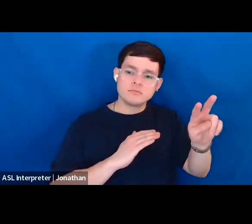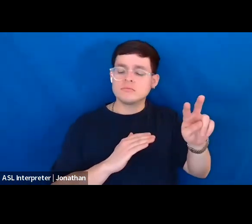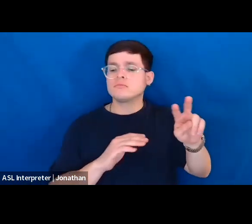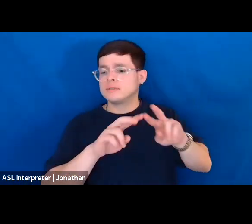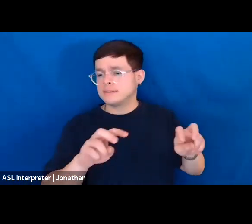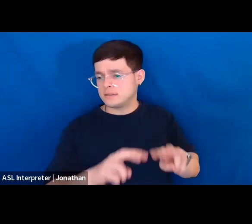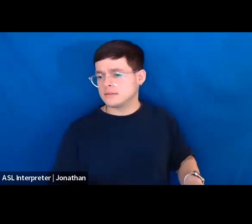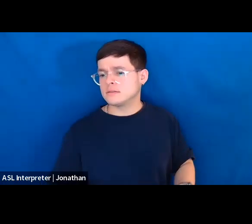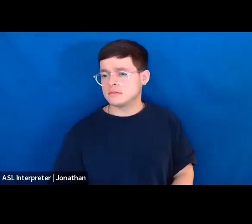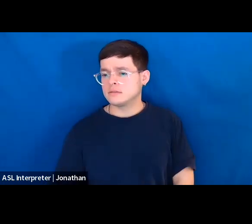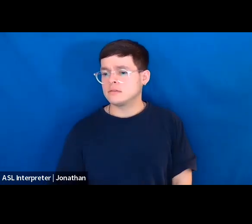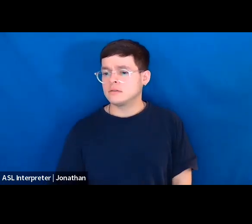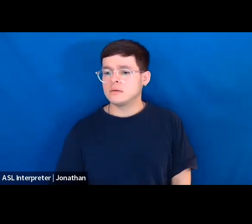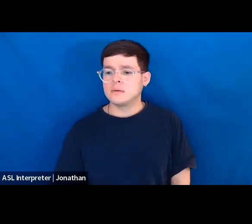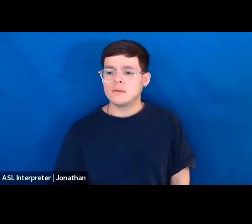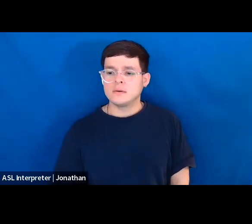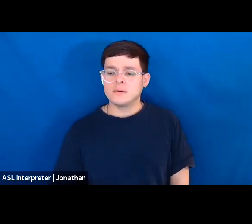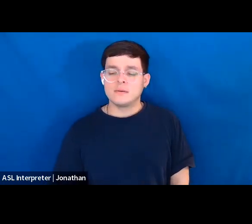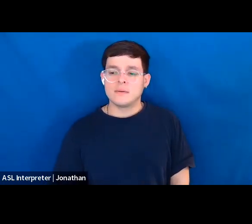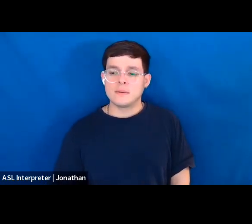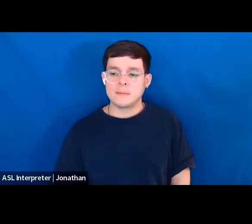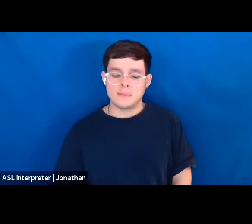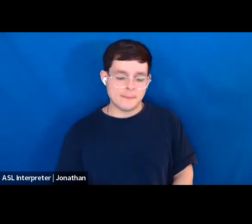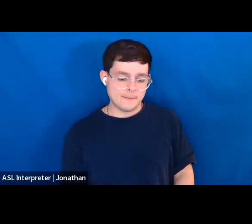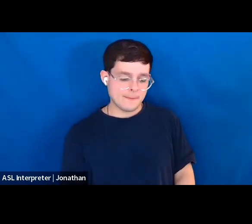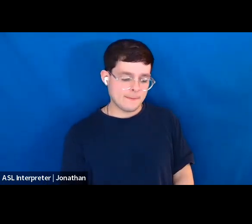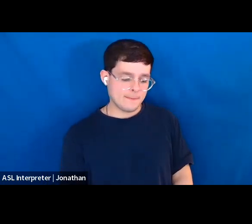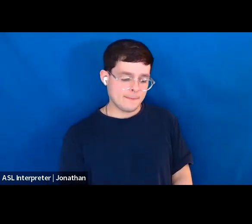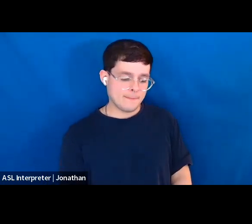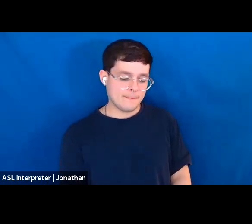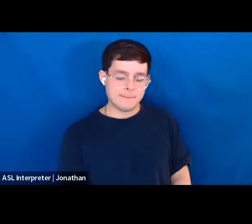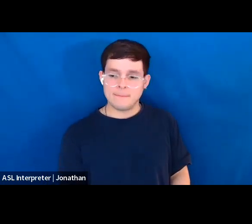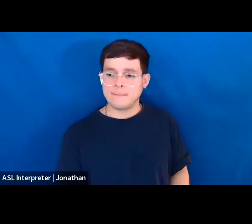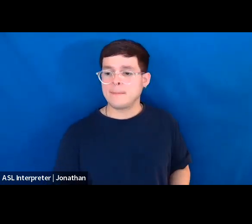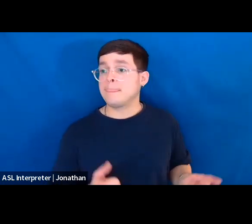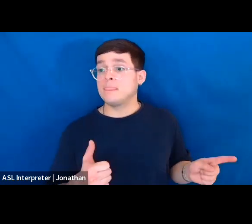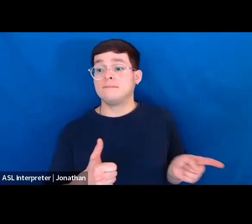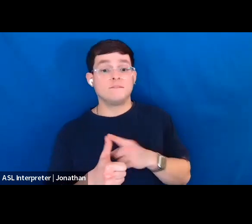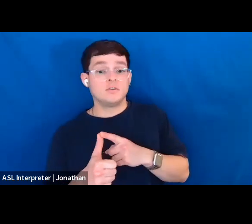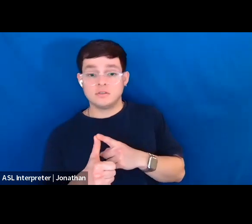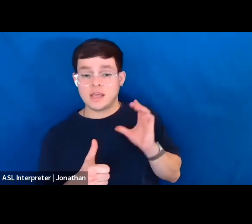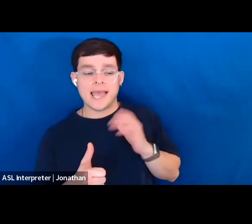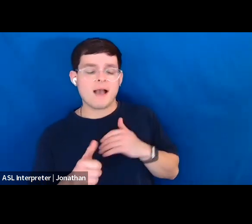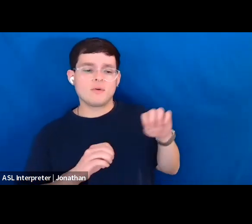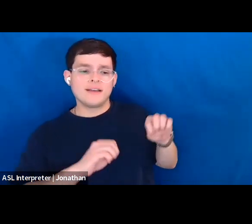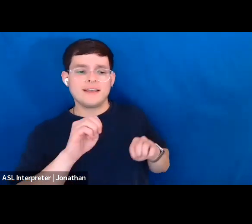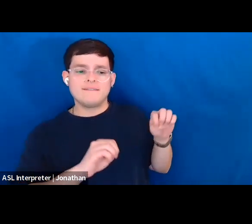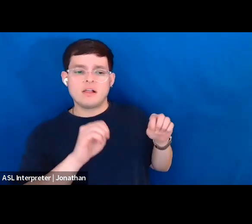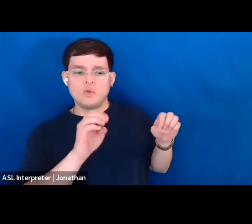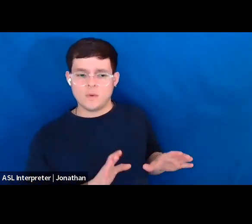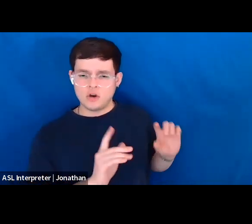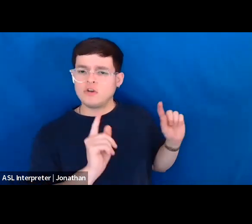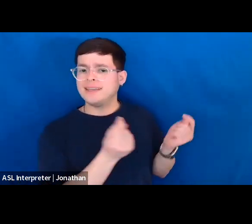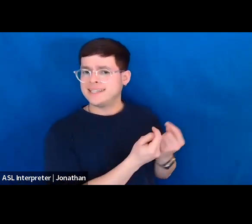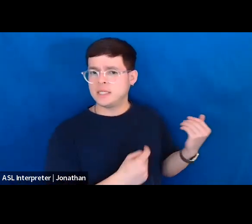assess. And so the very first thing that our evaluator and our team has proposed